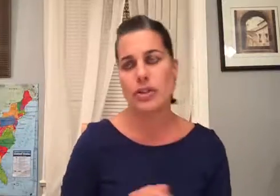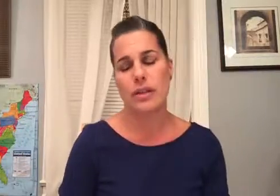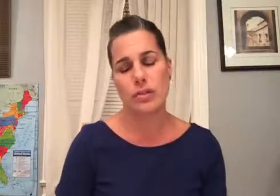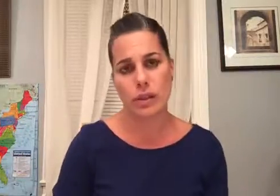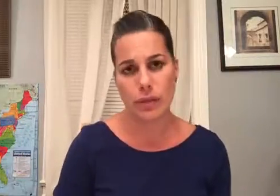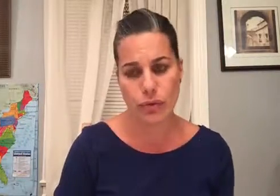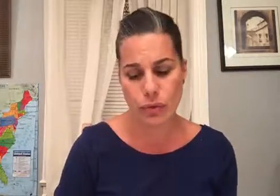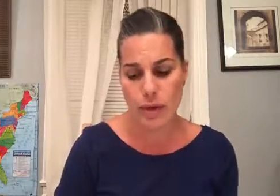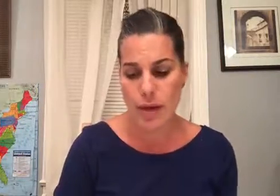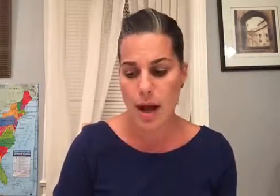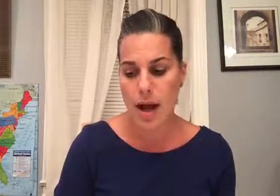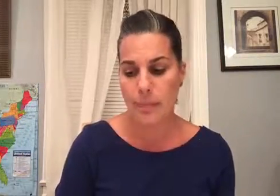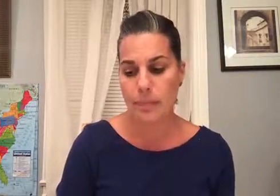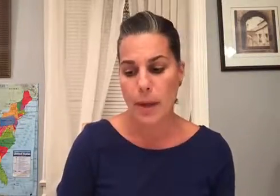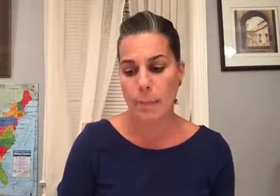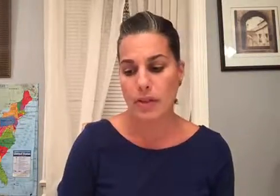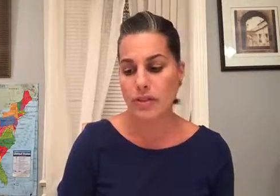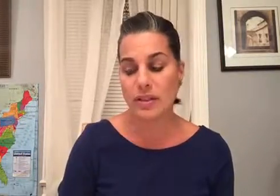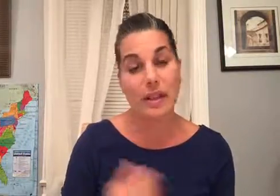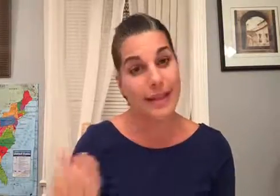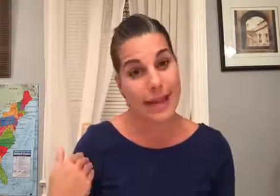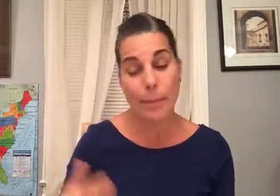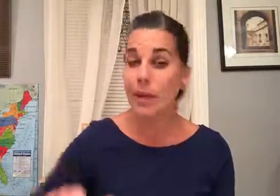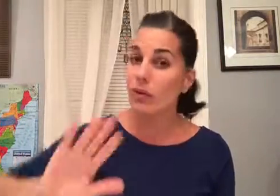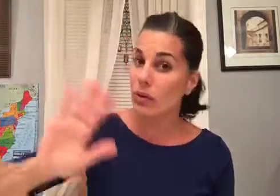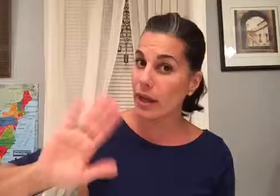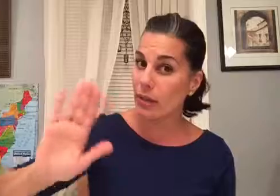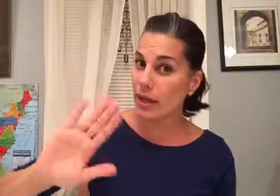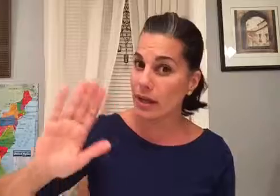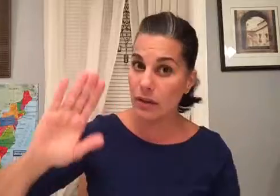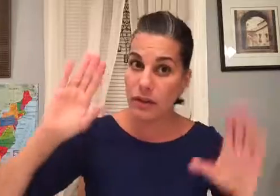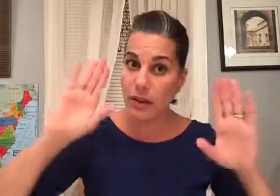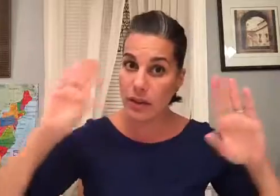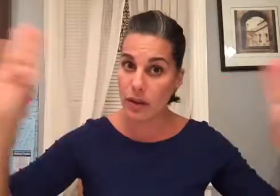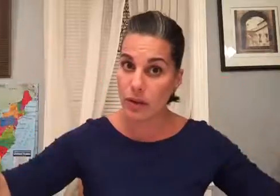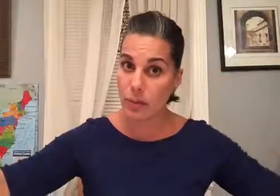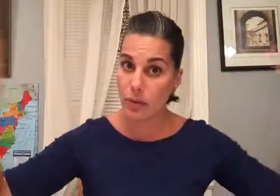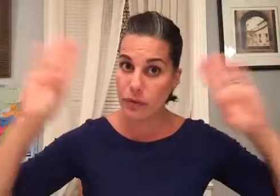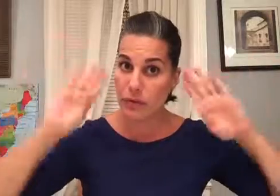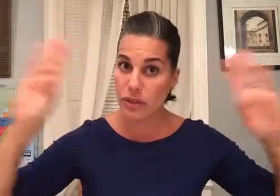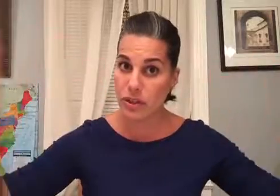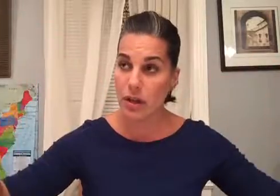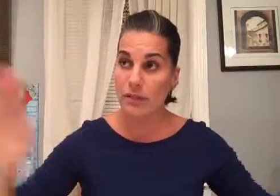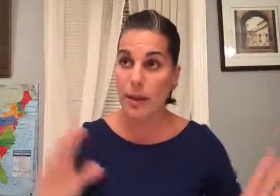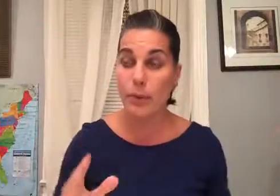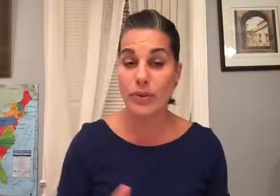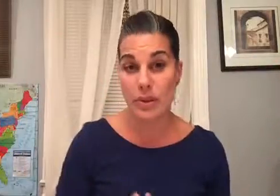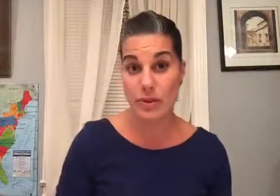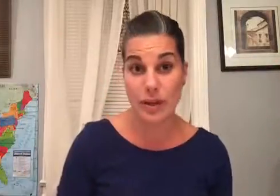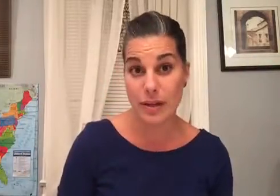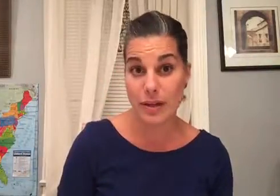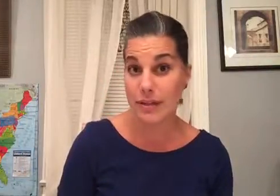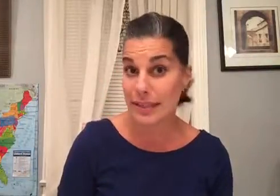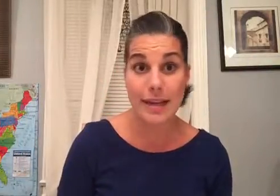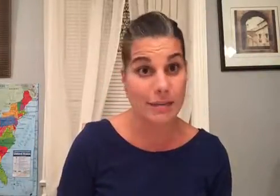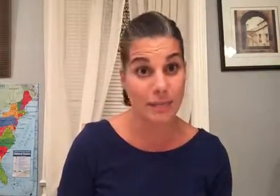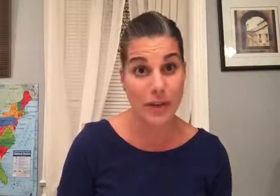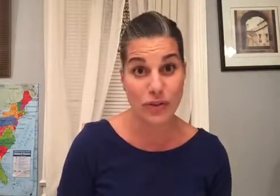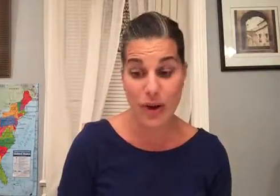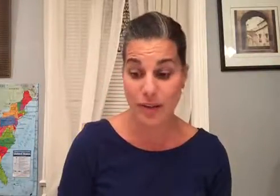attention. It's really rude. But it's just a light tapping or a light wave in the peripheral vision of that person so they can see that you're trying to get